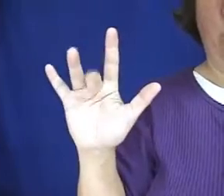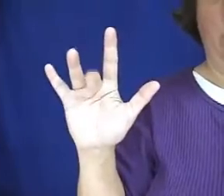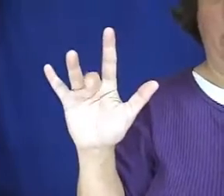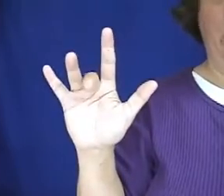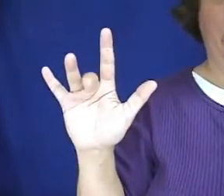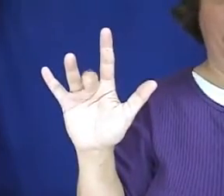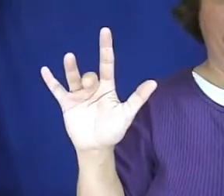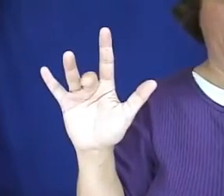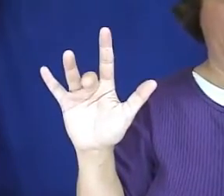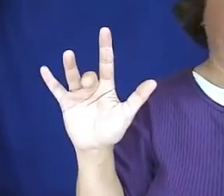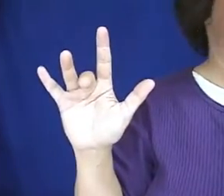925.